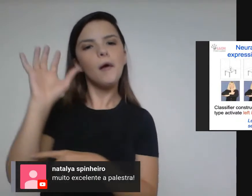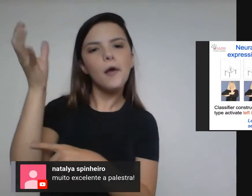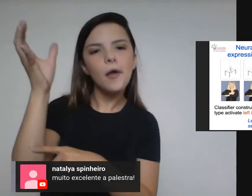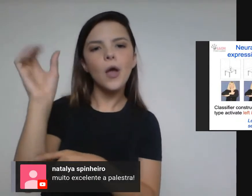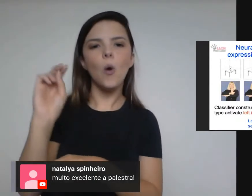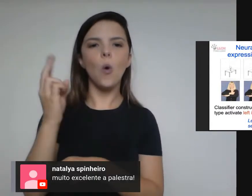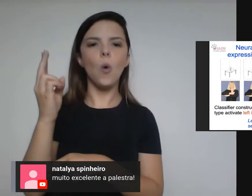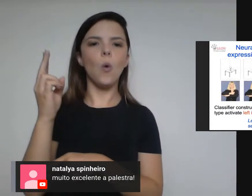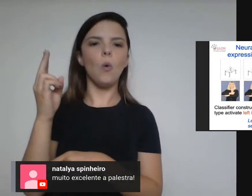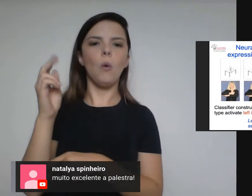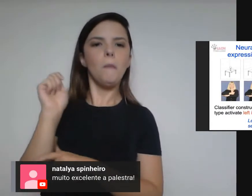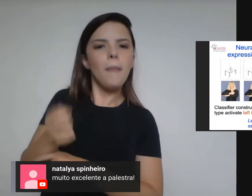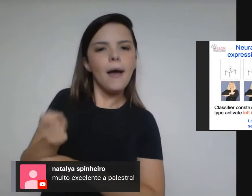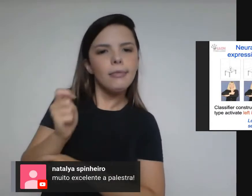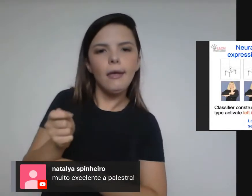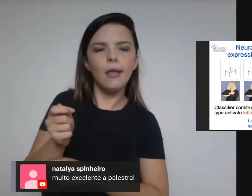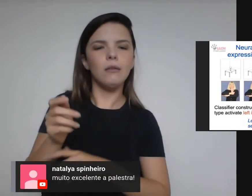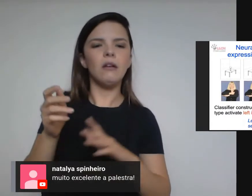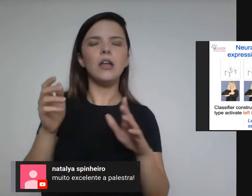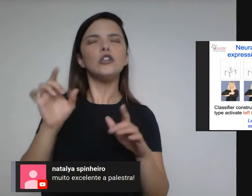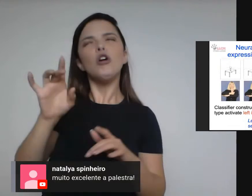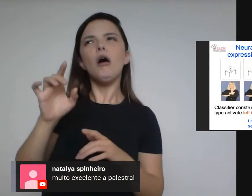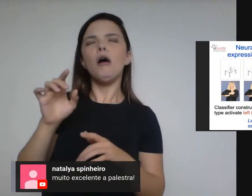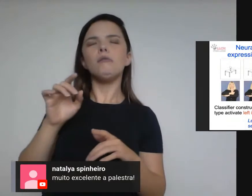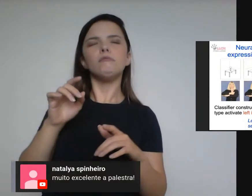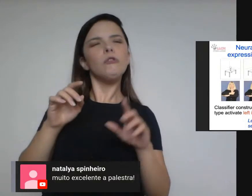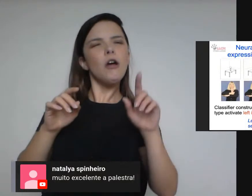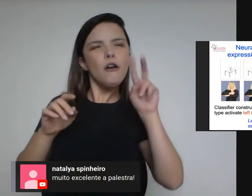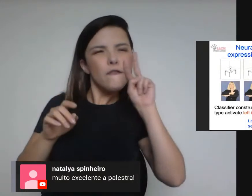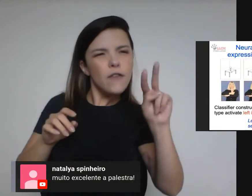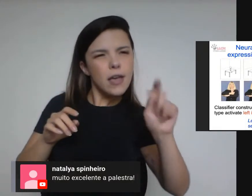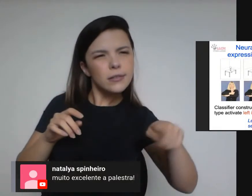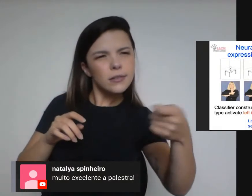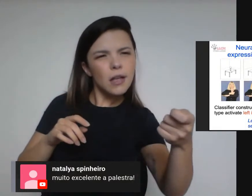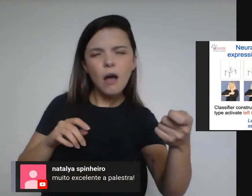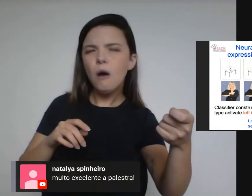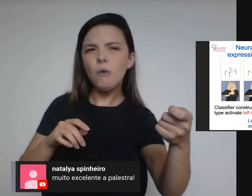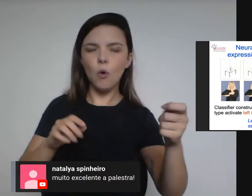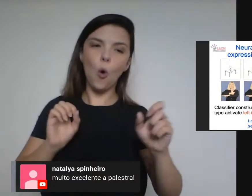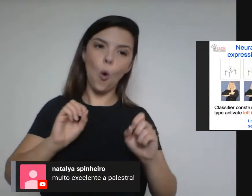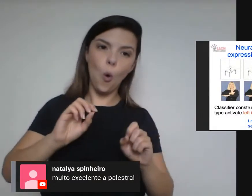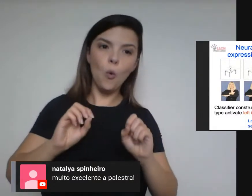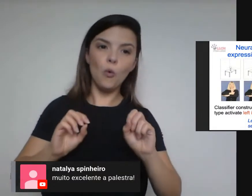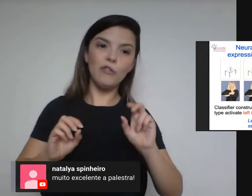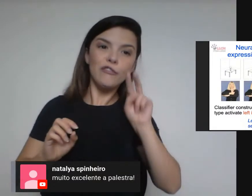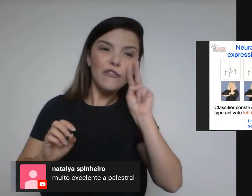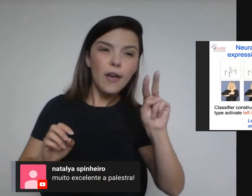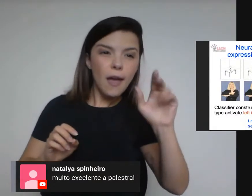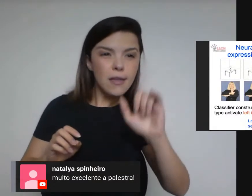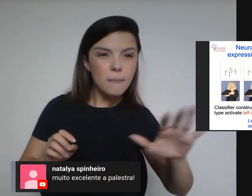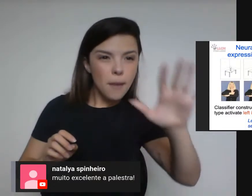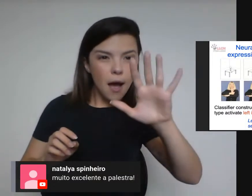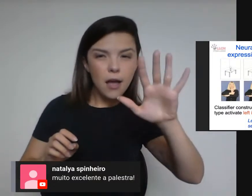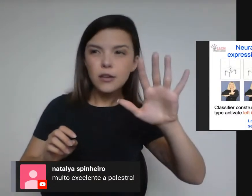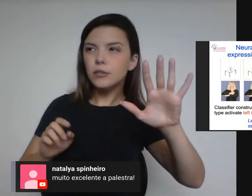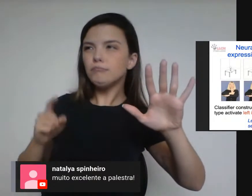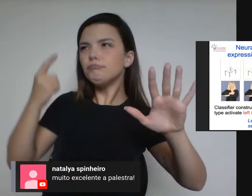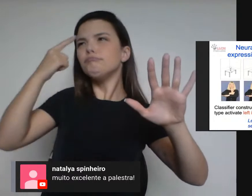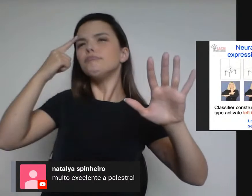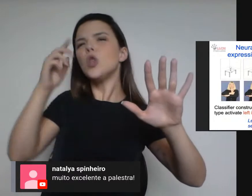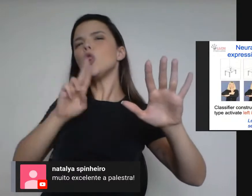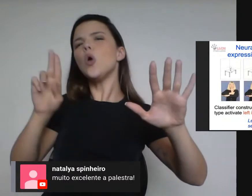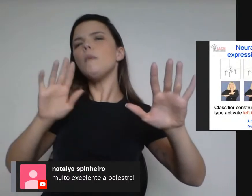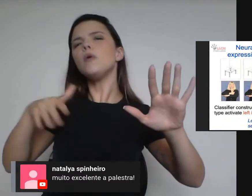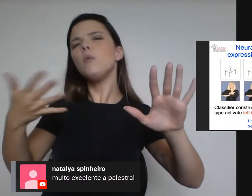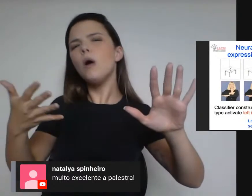a classifier construction, they were just retrieving the lexical name. And what we see is very similar activation. So we see activation in left inferior frontal